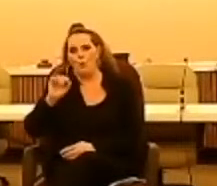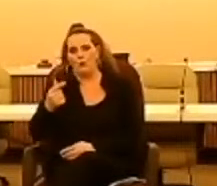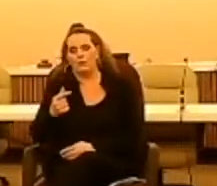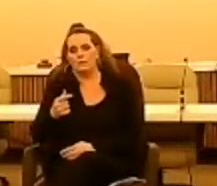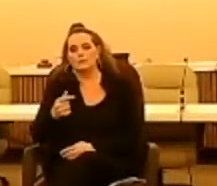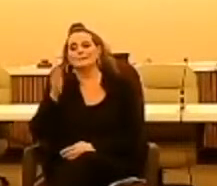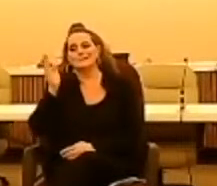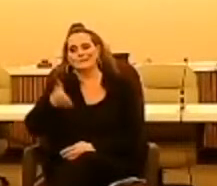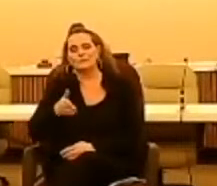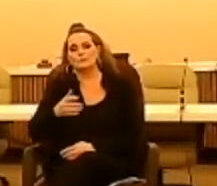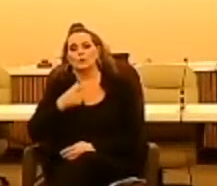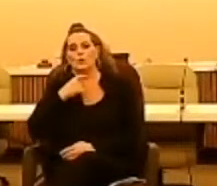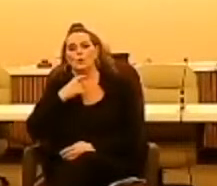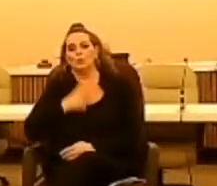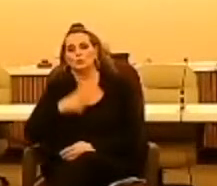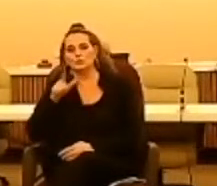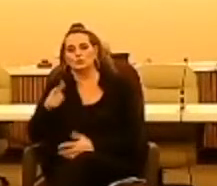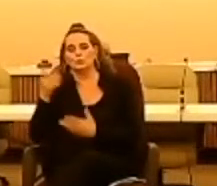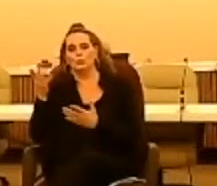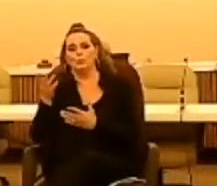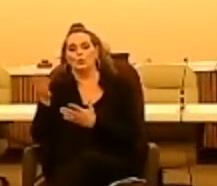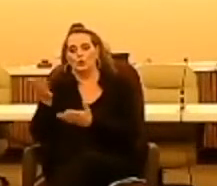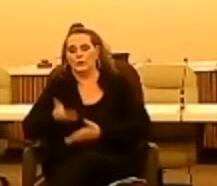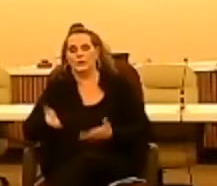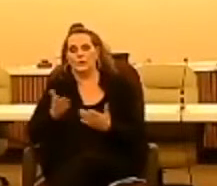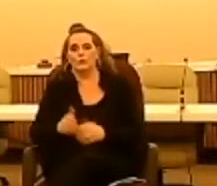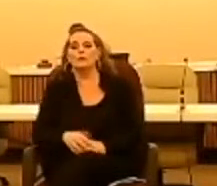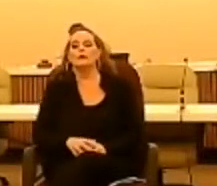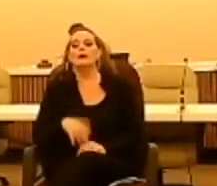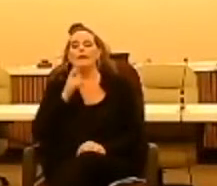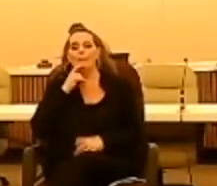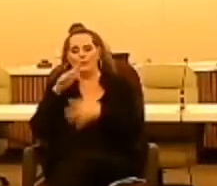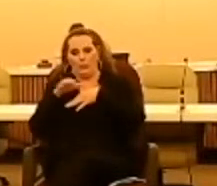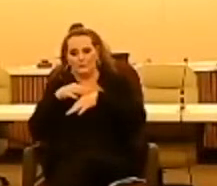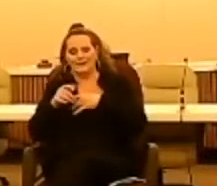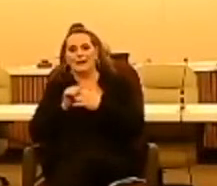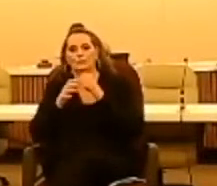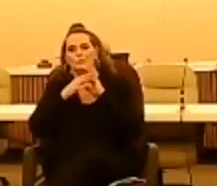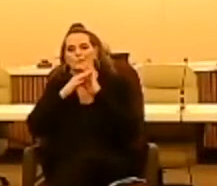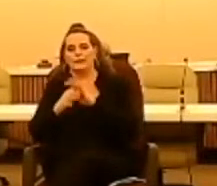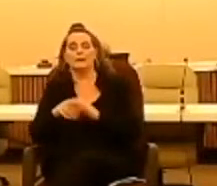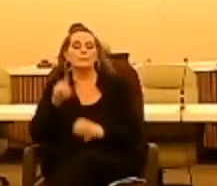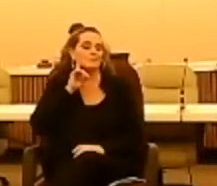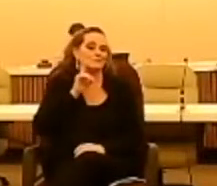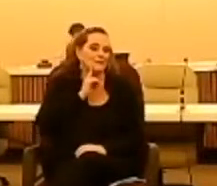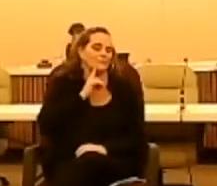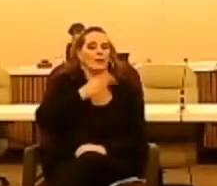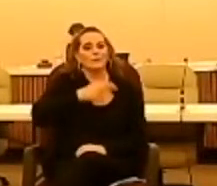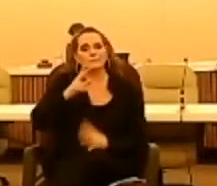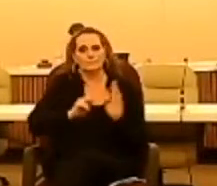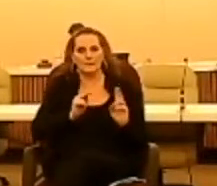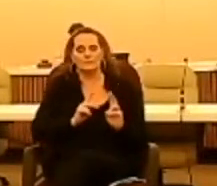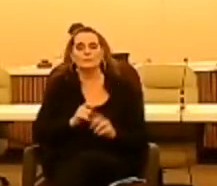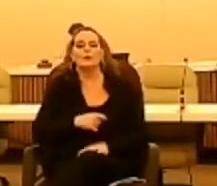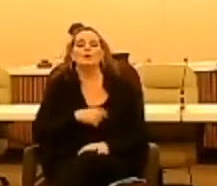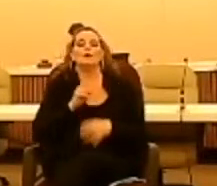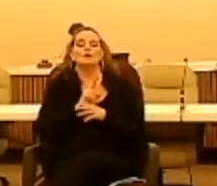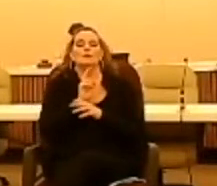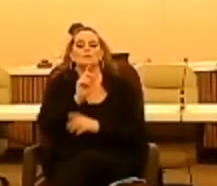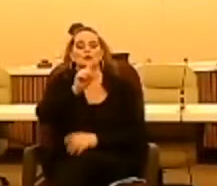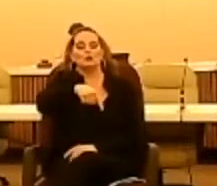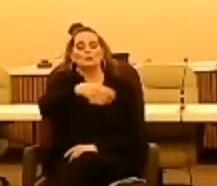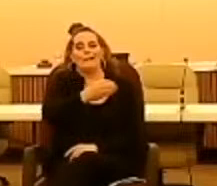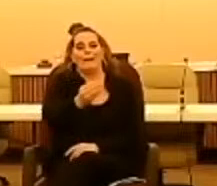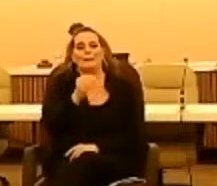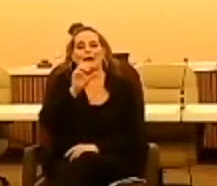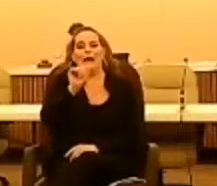www.henrietta.org/wishyouwerehere for detailed instructions on how to connect on Zoom. For the deaf or hard of hearing, please use the Q&A feature in